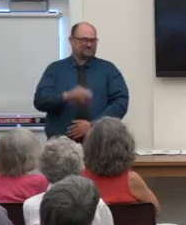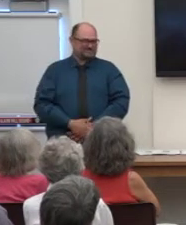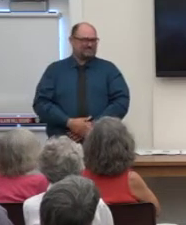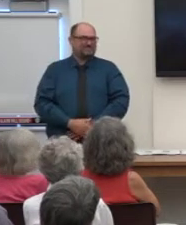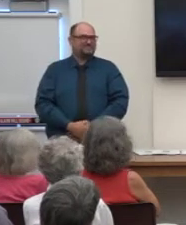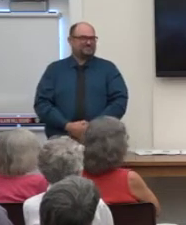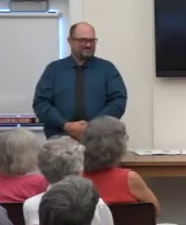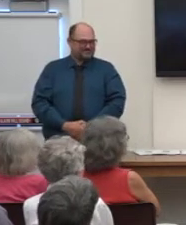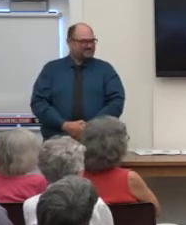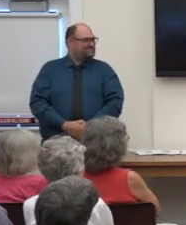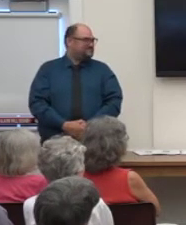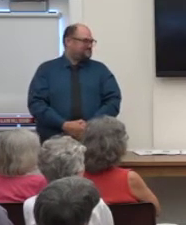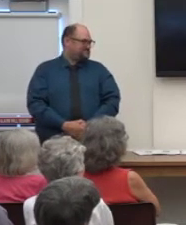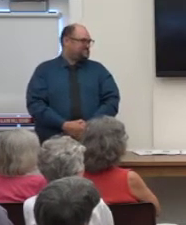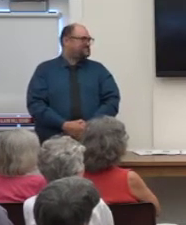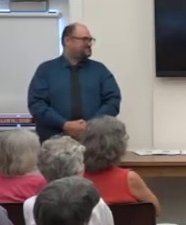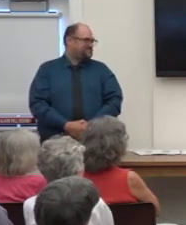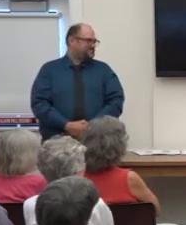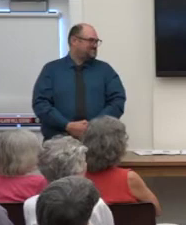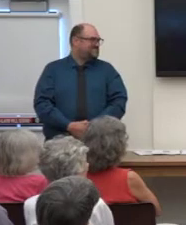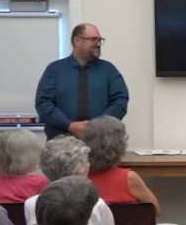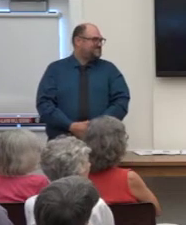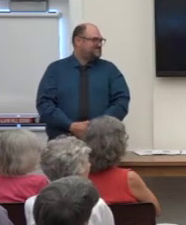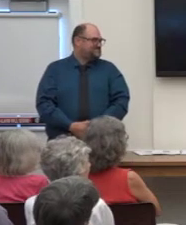Clam would be spelled. Ah.